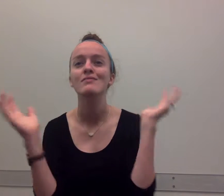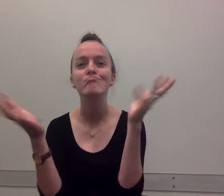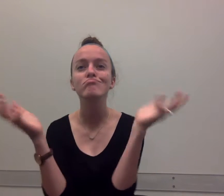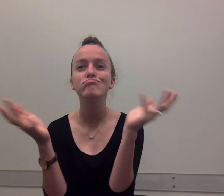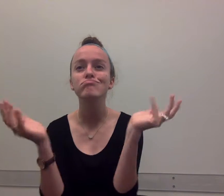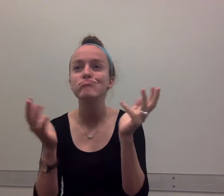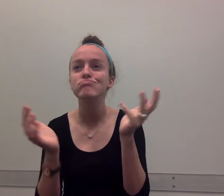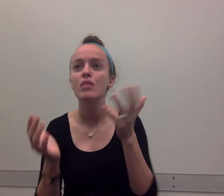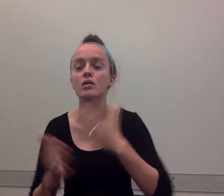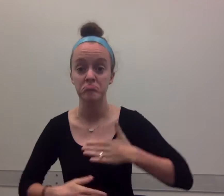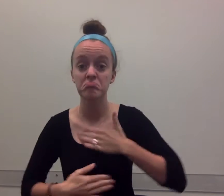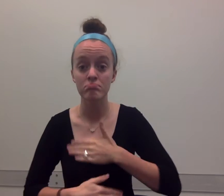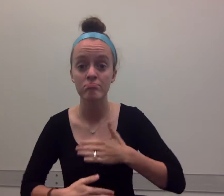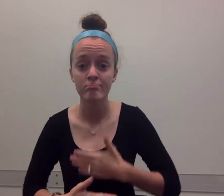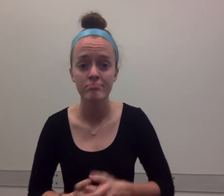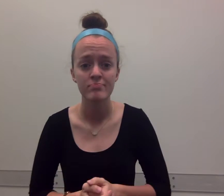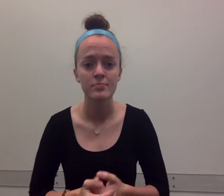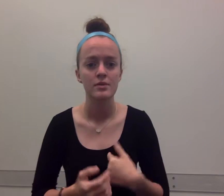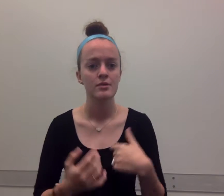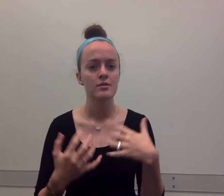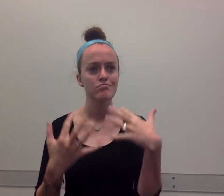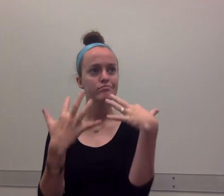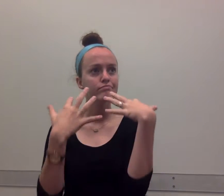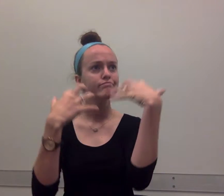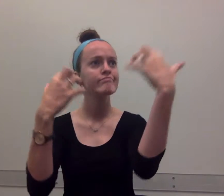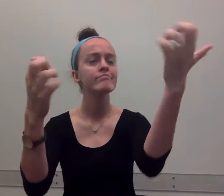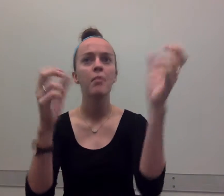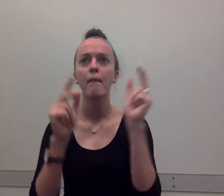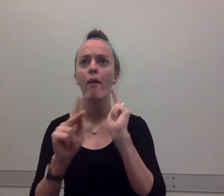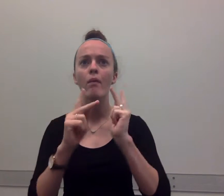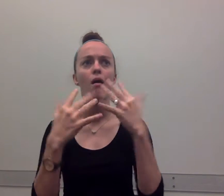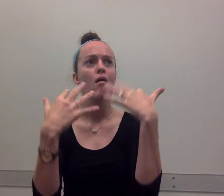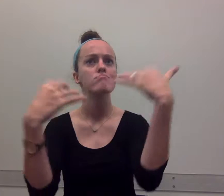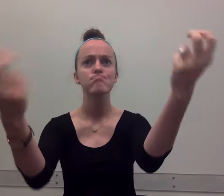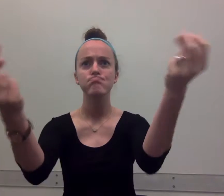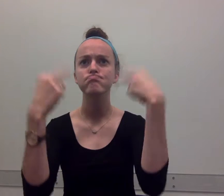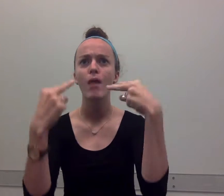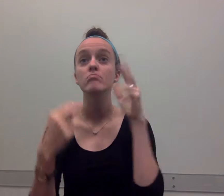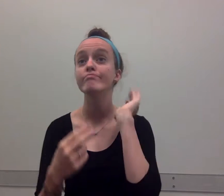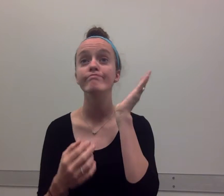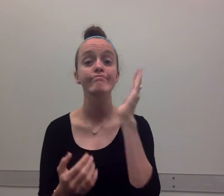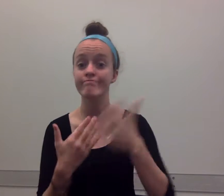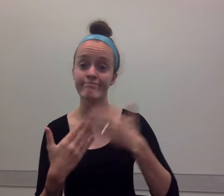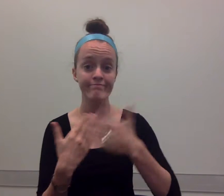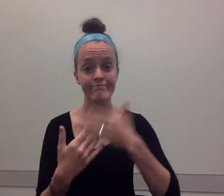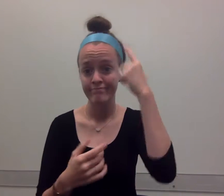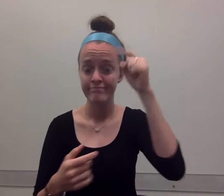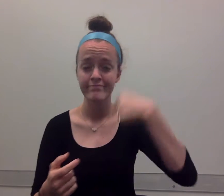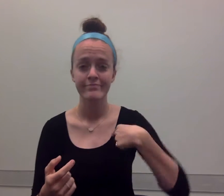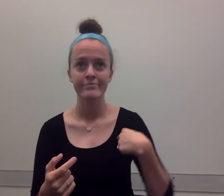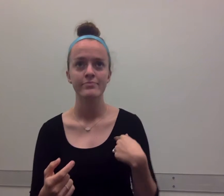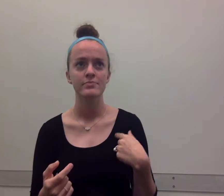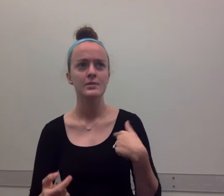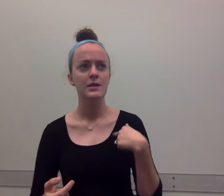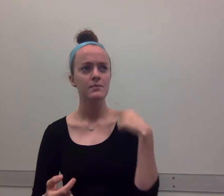I'm comfortable in front of a crowd, I'm comfortable under pressure, I like thinking on my feet, I think it's a fun job, and I enjoy being out of